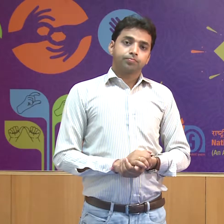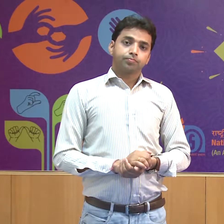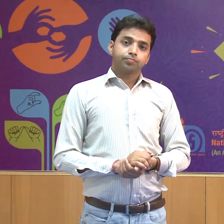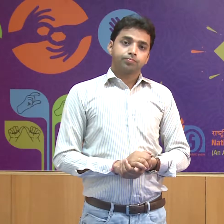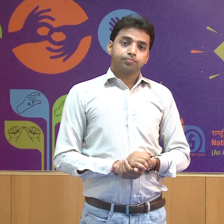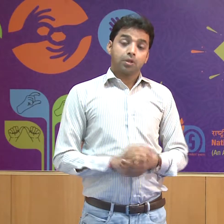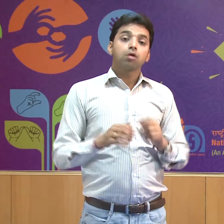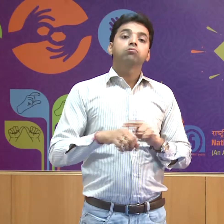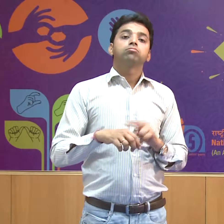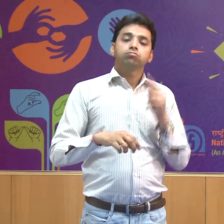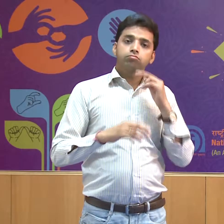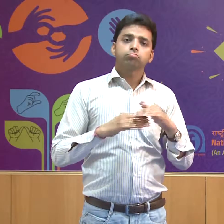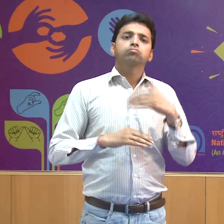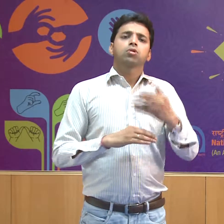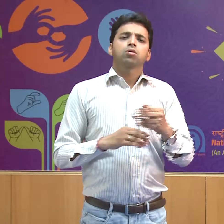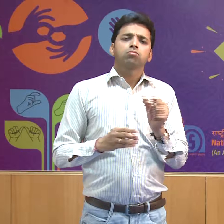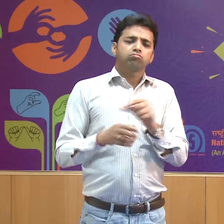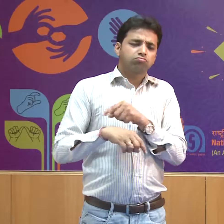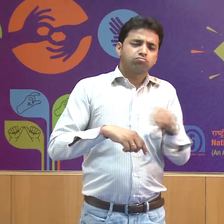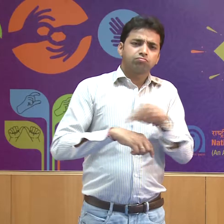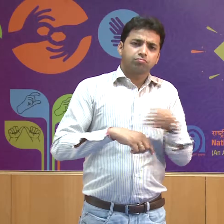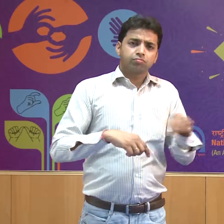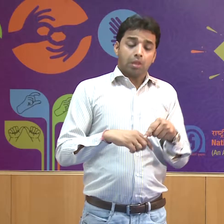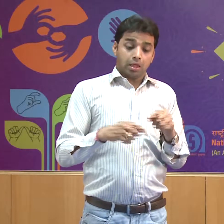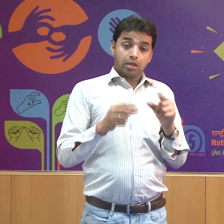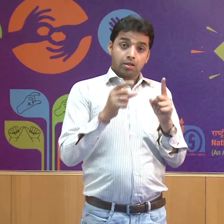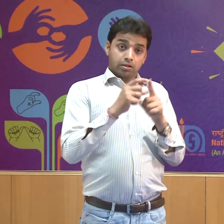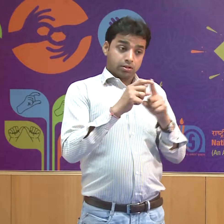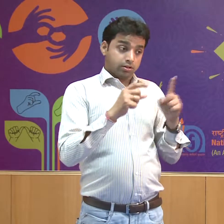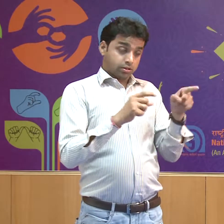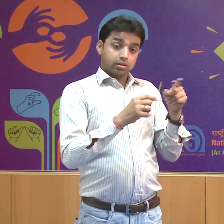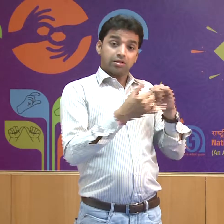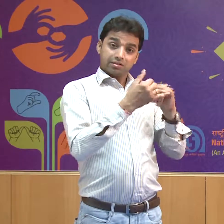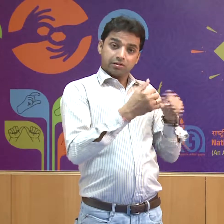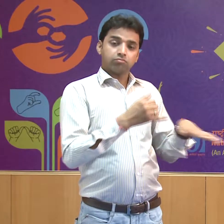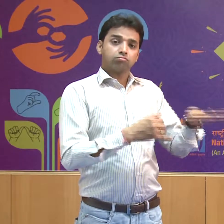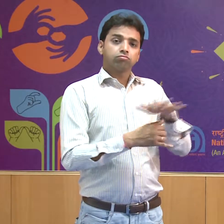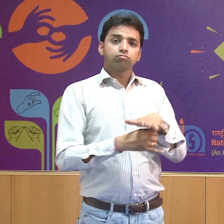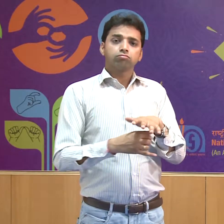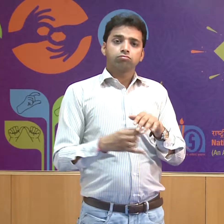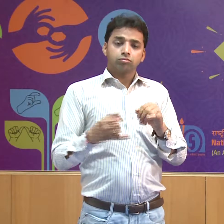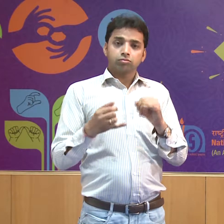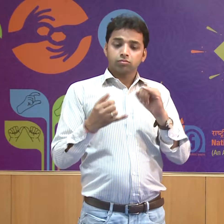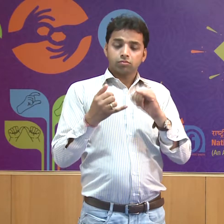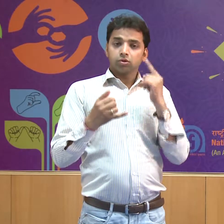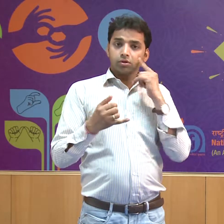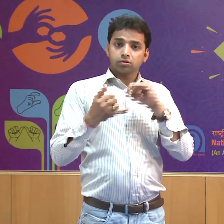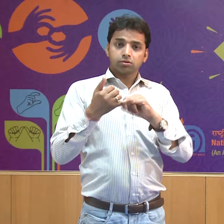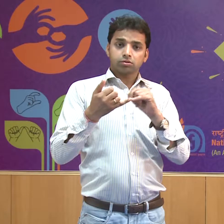In fact, during the rule of the Delhi Sultanate, the Islamic system of education was introduced